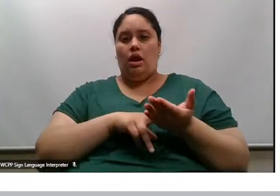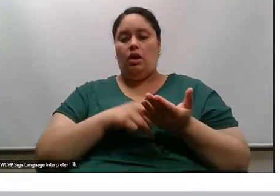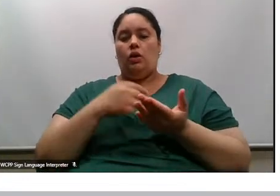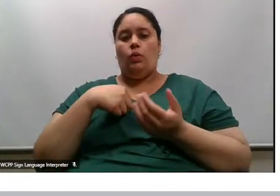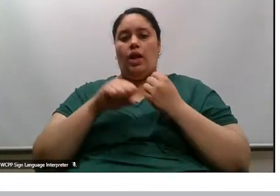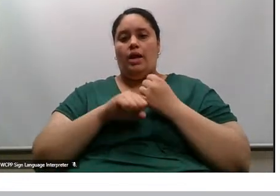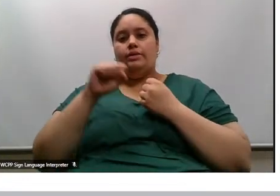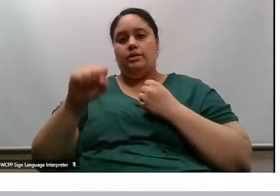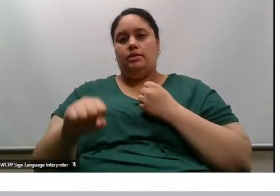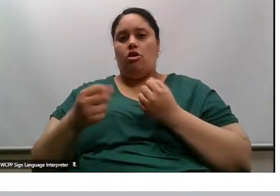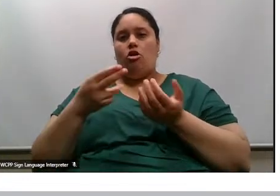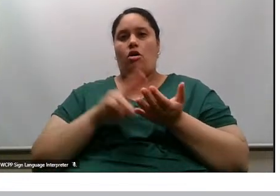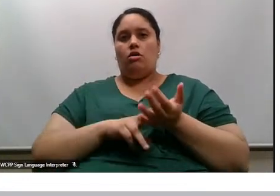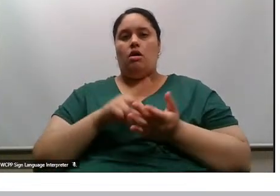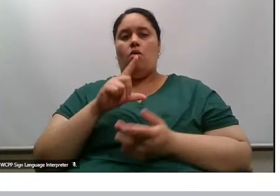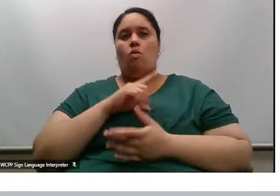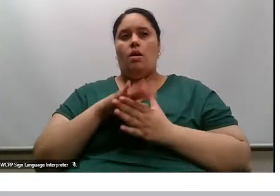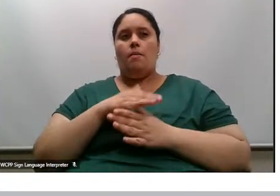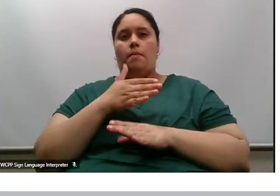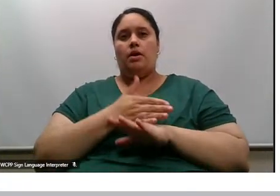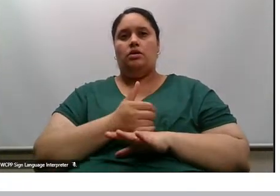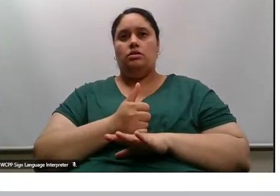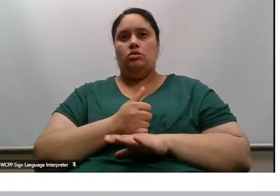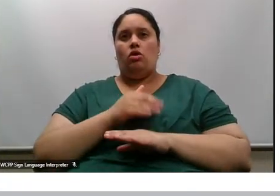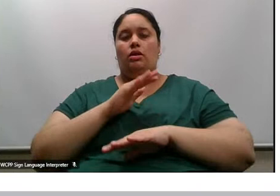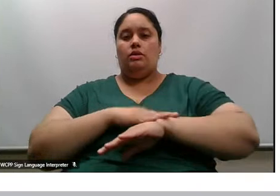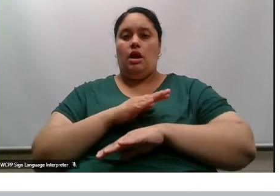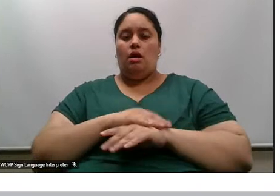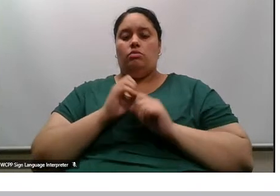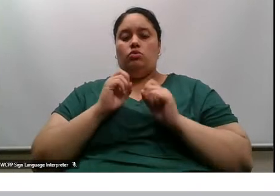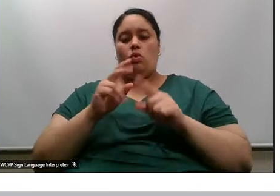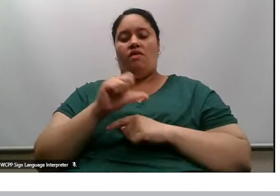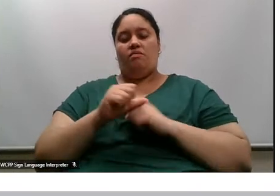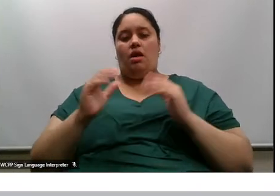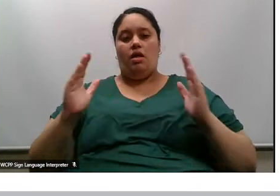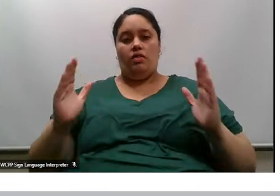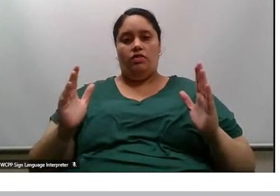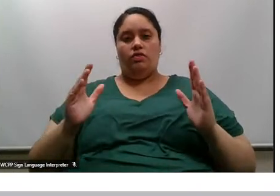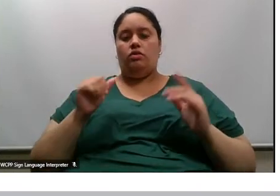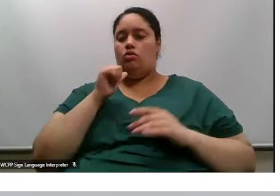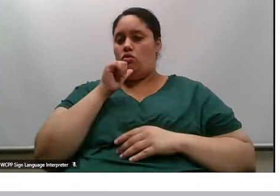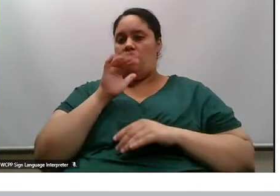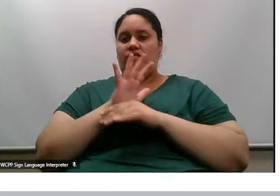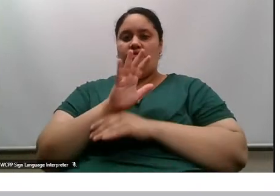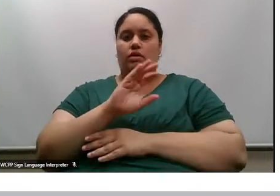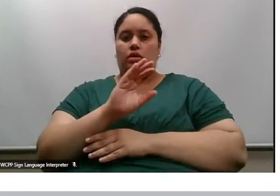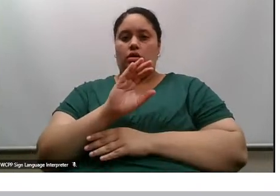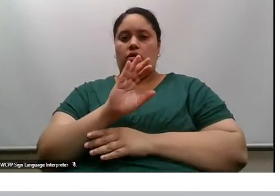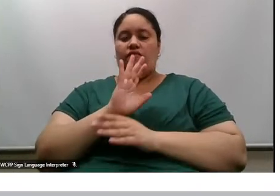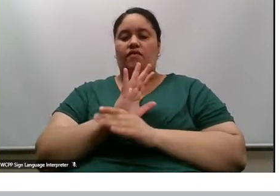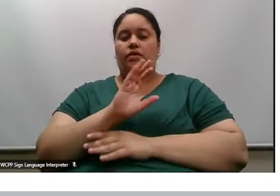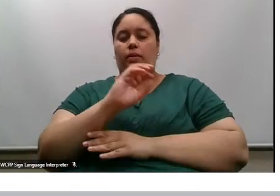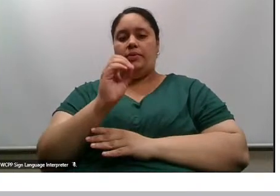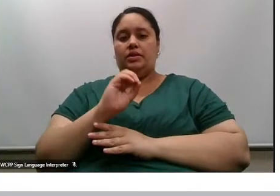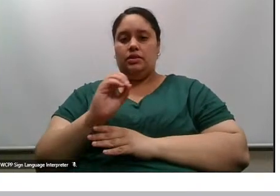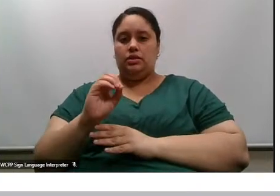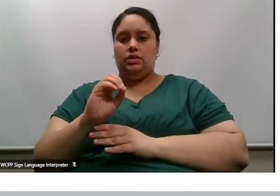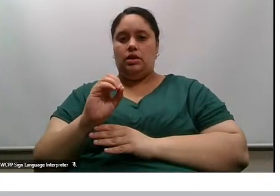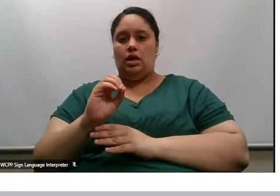the contract based on time, which is 12 months, as opposed to 15%, the 15%